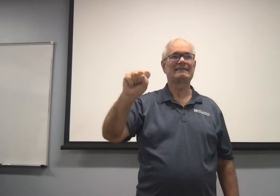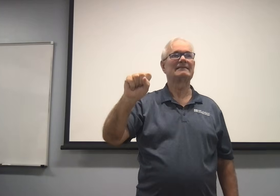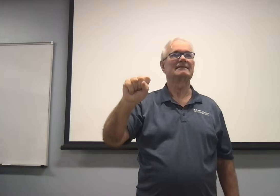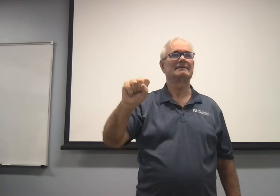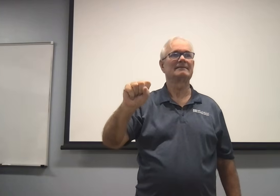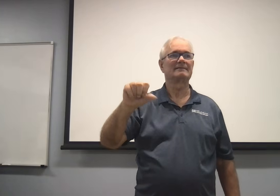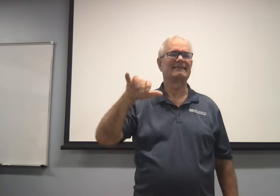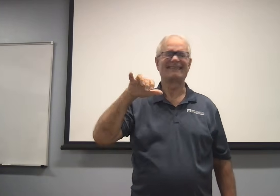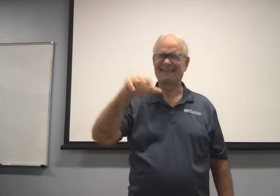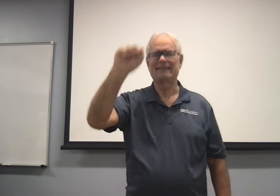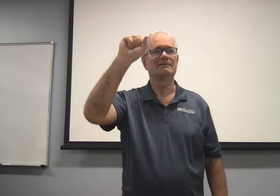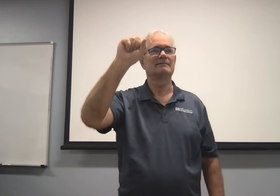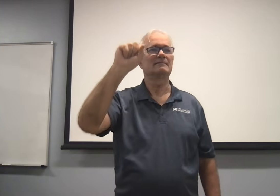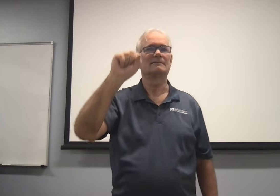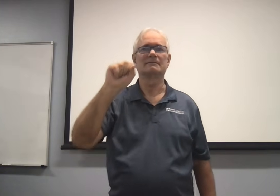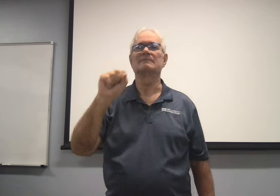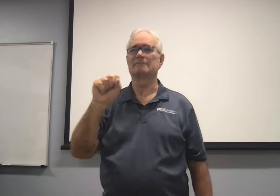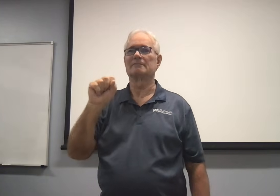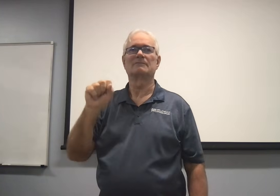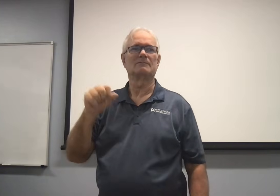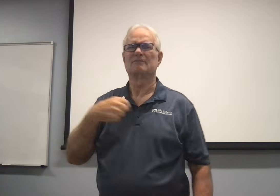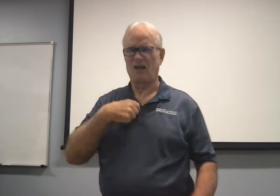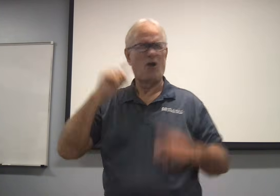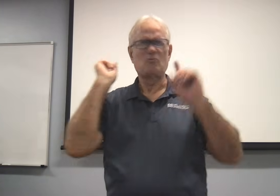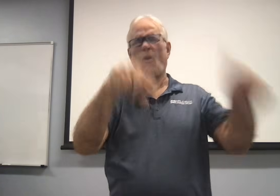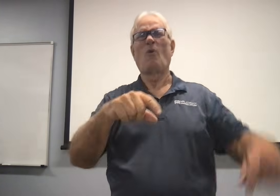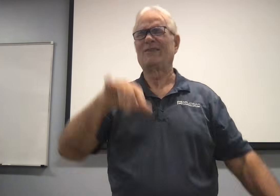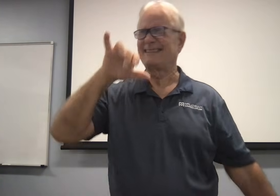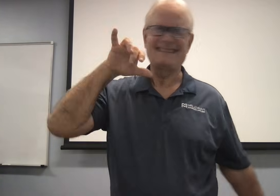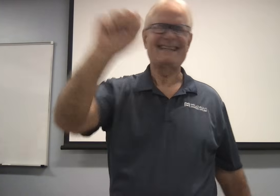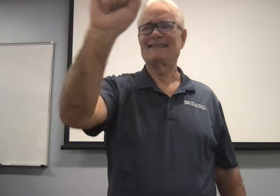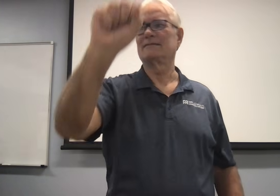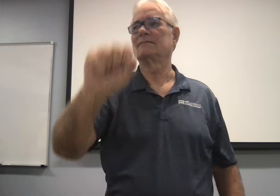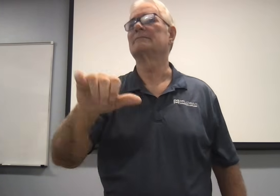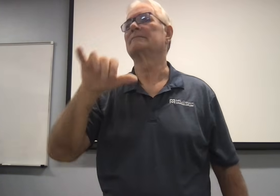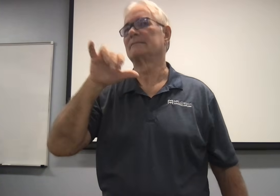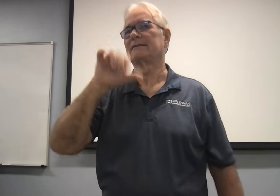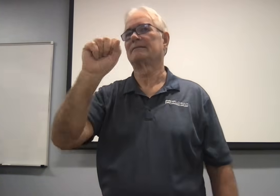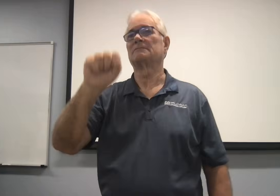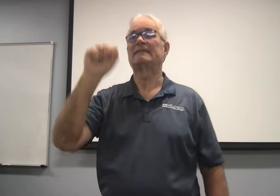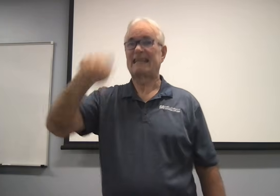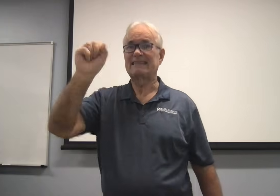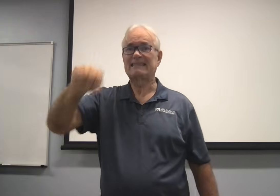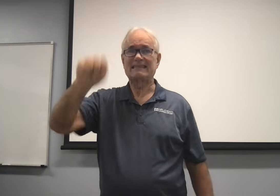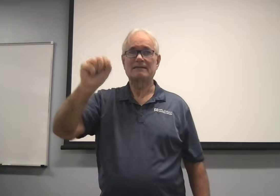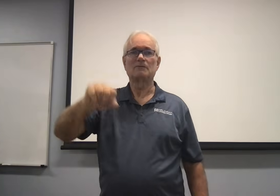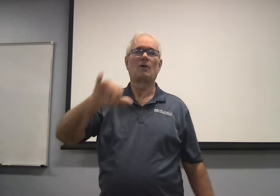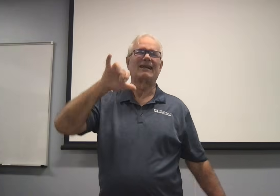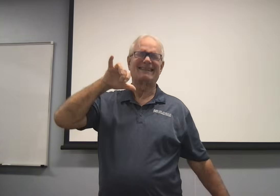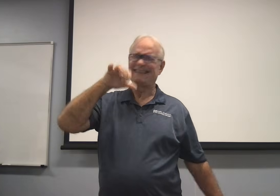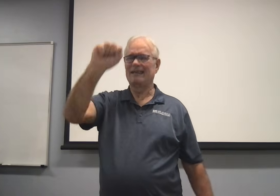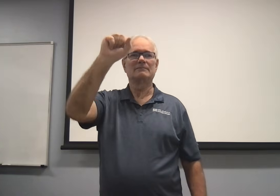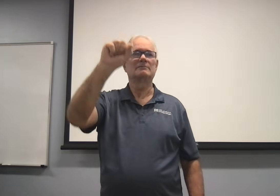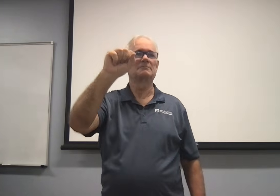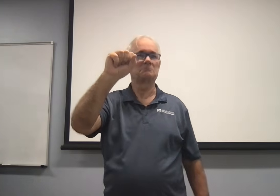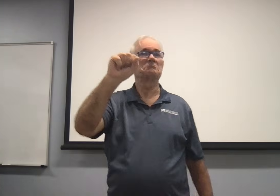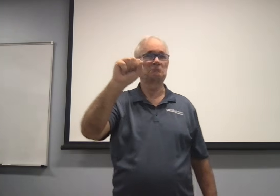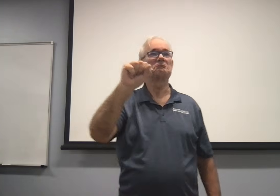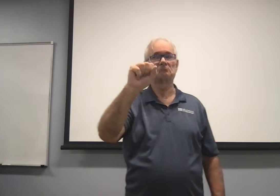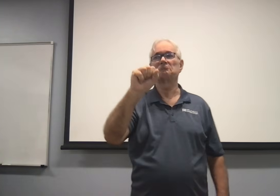Y-E-S? No, it's yes, Y-S. Yes, I'm going. Yes. You can sign